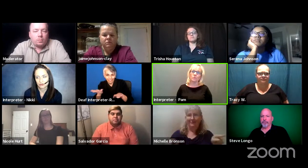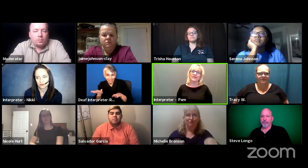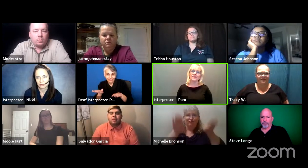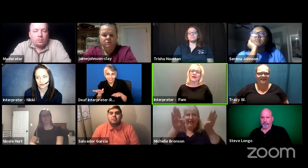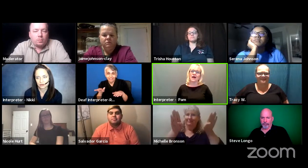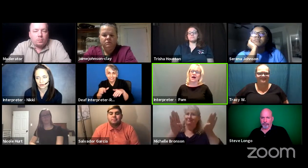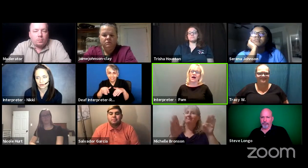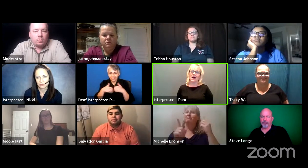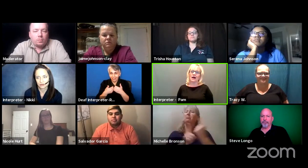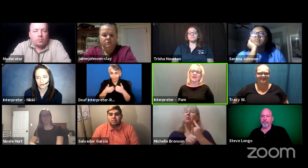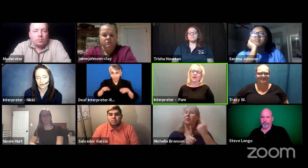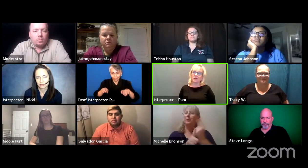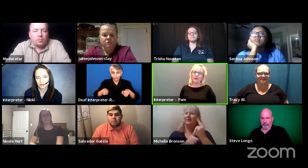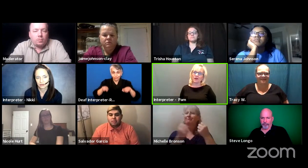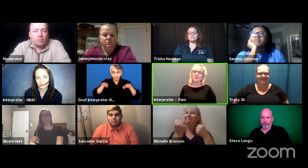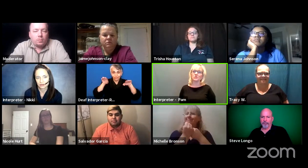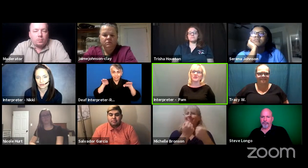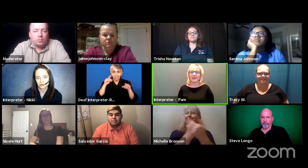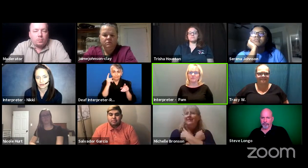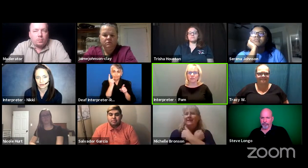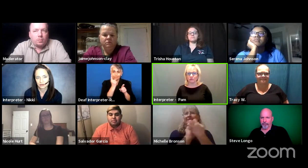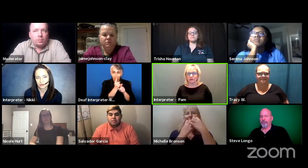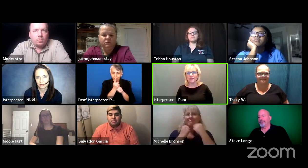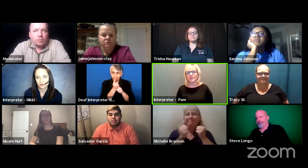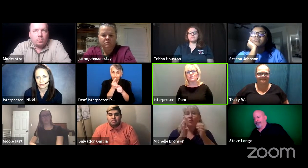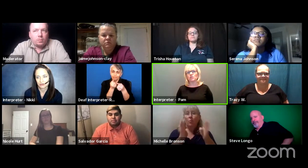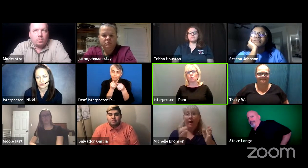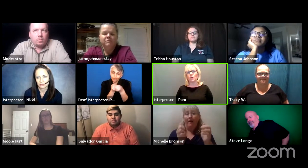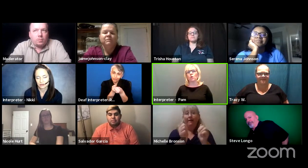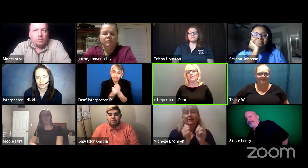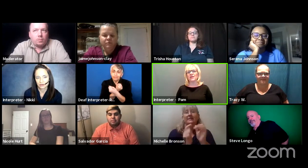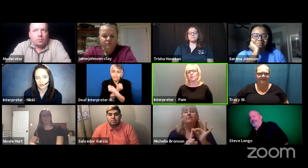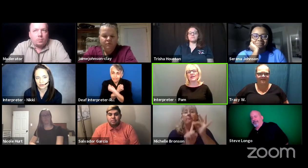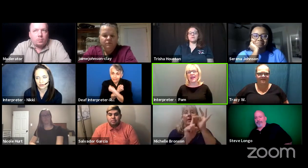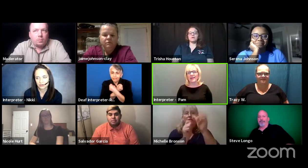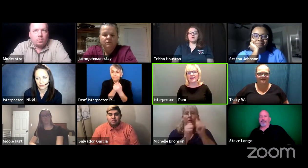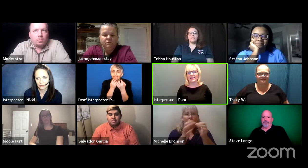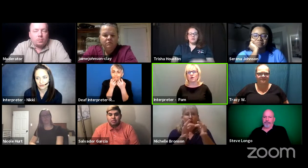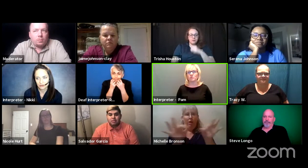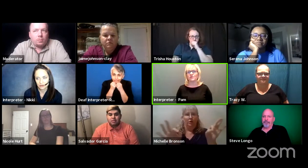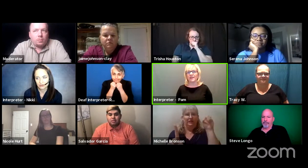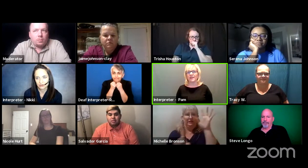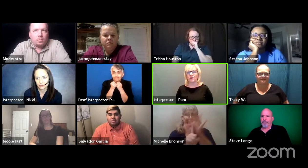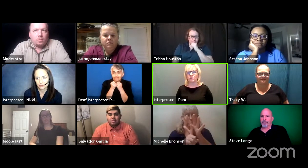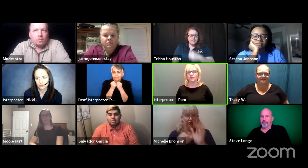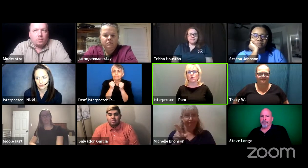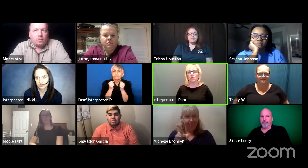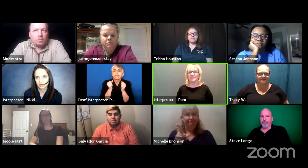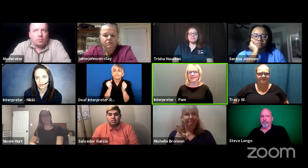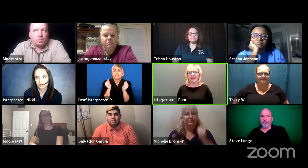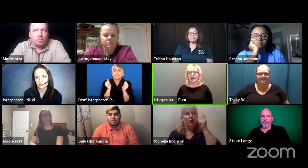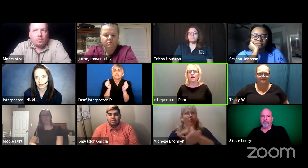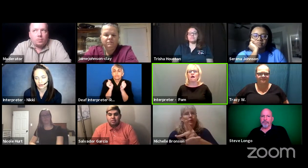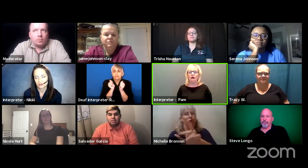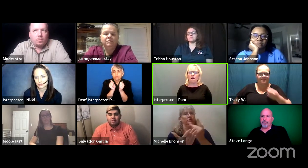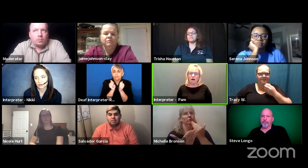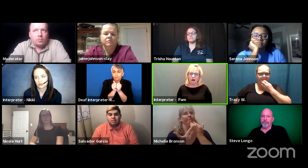be hearing parents with deaf children. So we will be creating those videos focusing